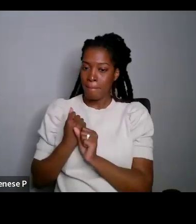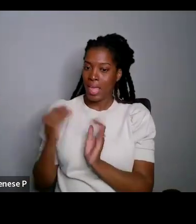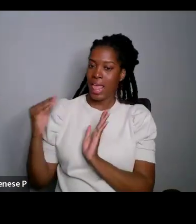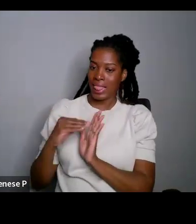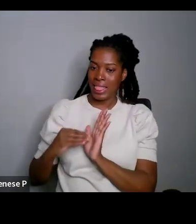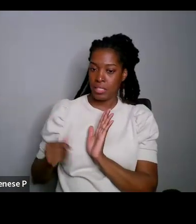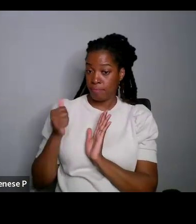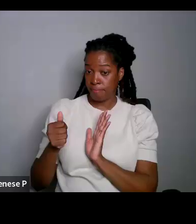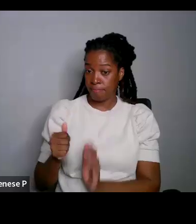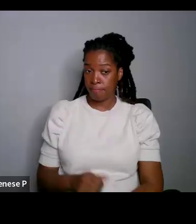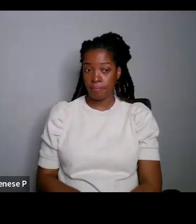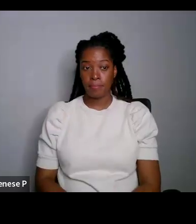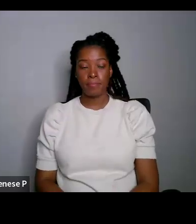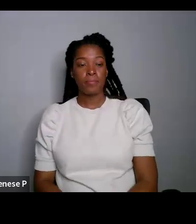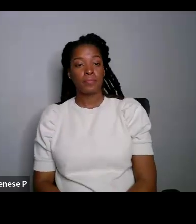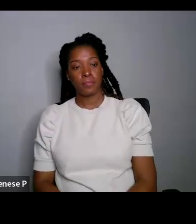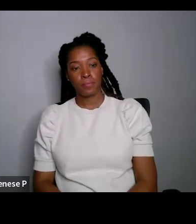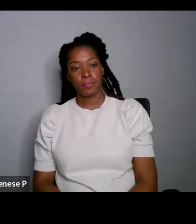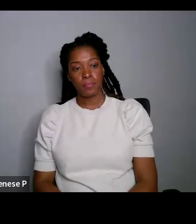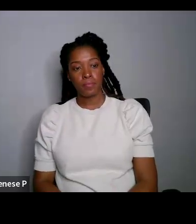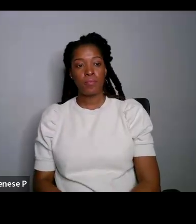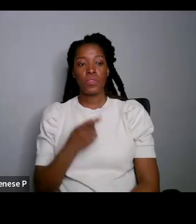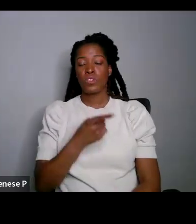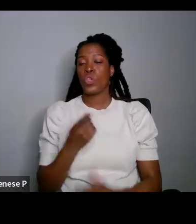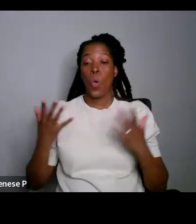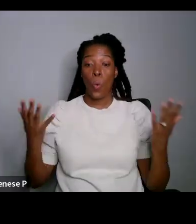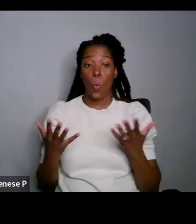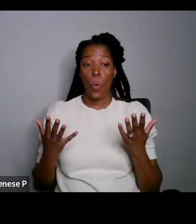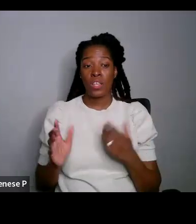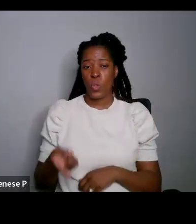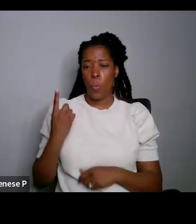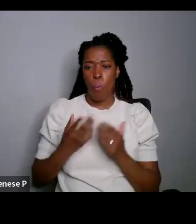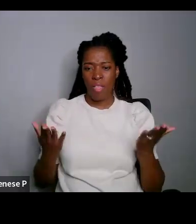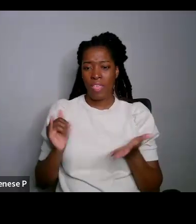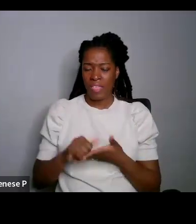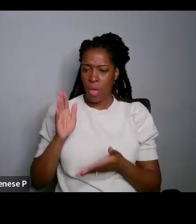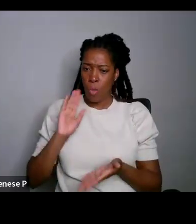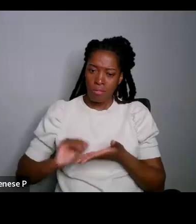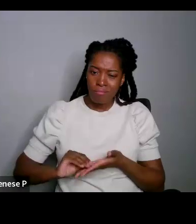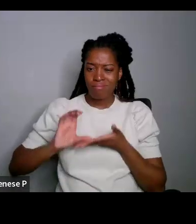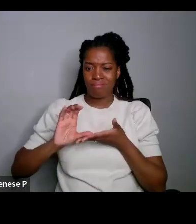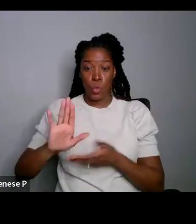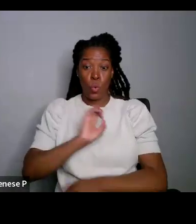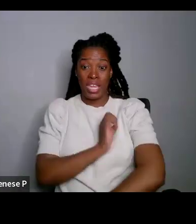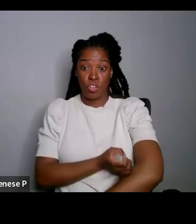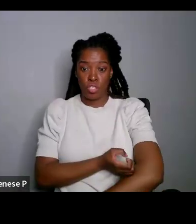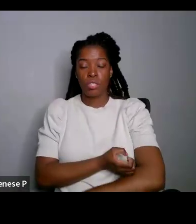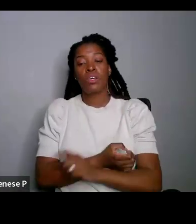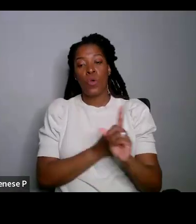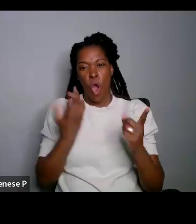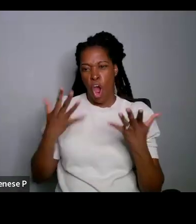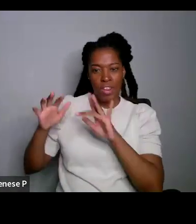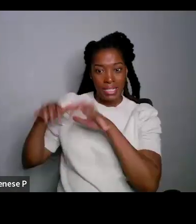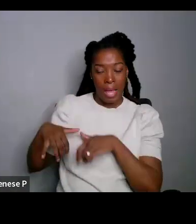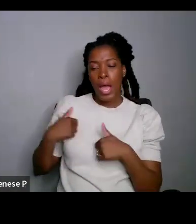All right, we're already dropping that thing that restores your energy, but I want to go and read out a few ideas in case people are having trouble thinking for themselves of